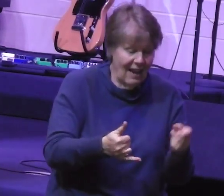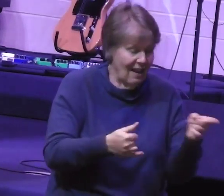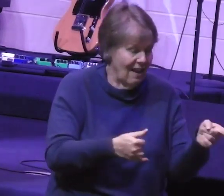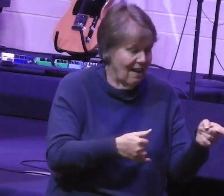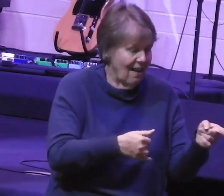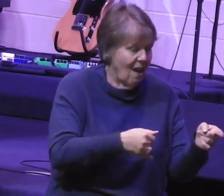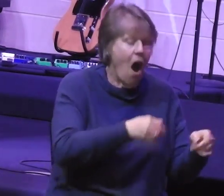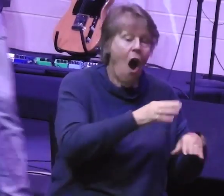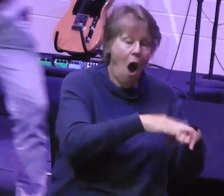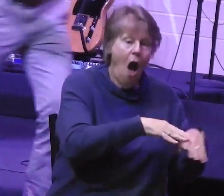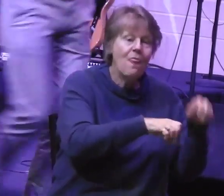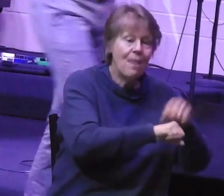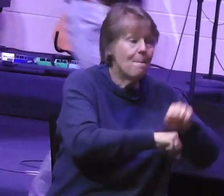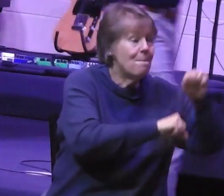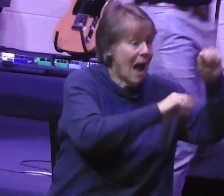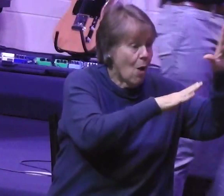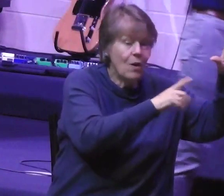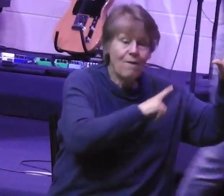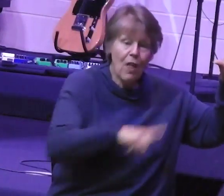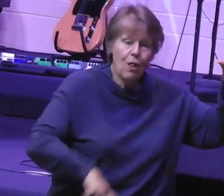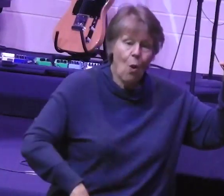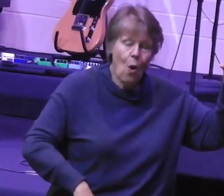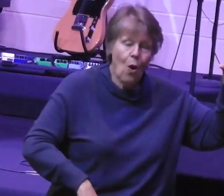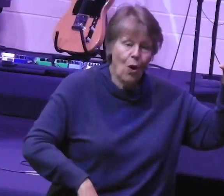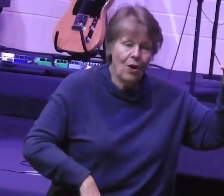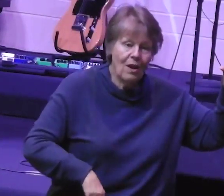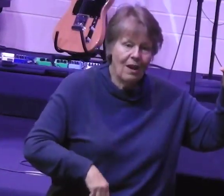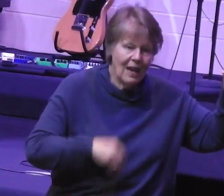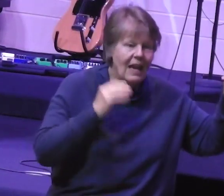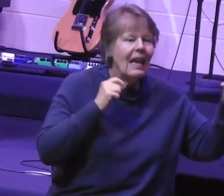be provided. And what we saw with Abraham,